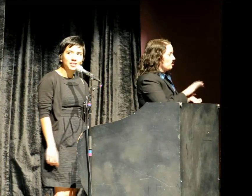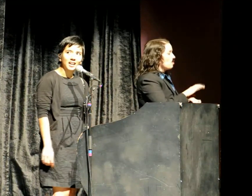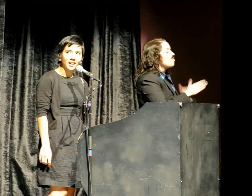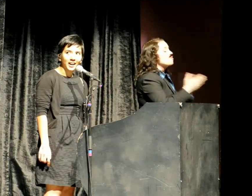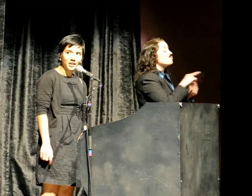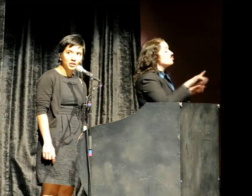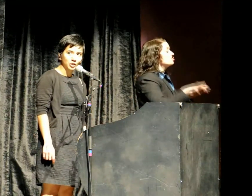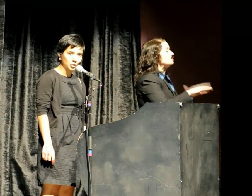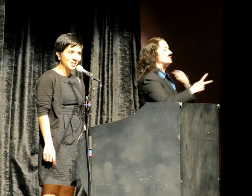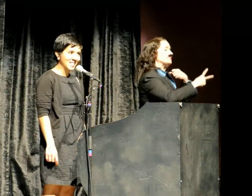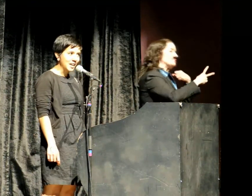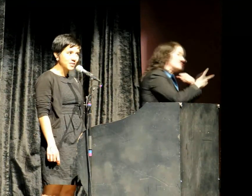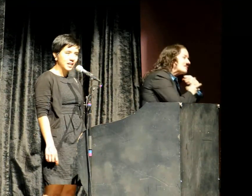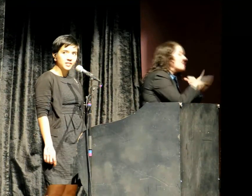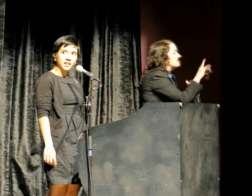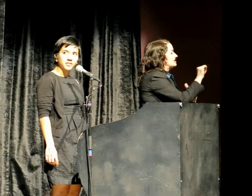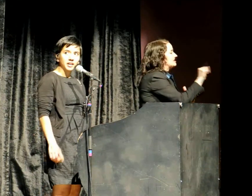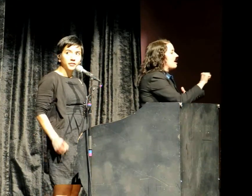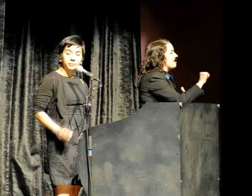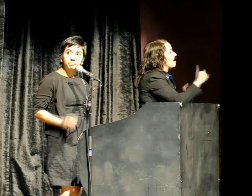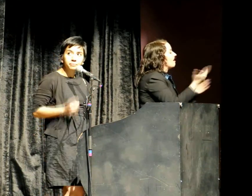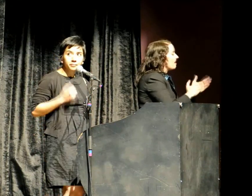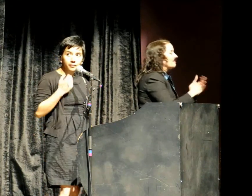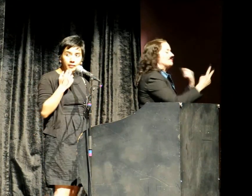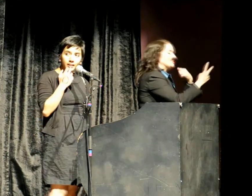your data. Everything you do, save.